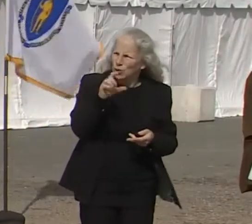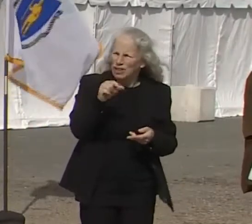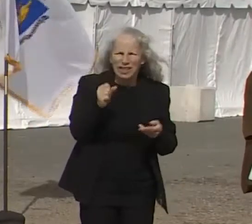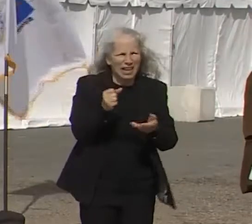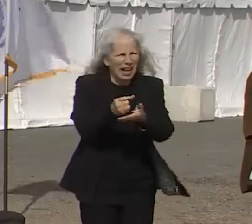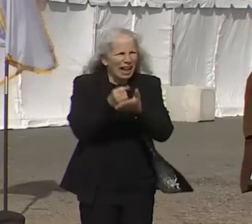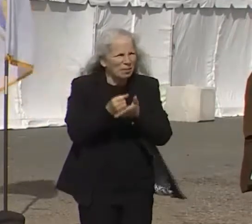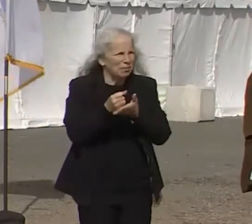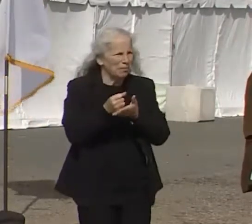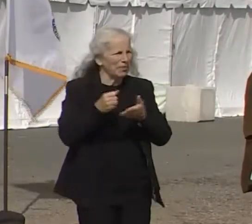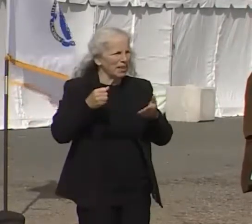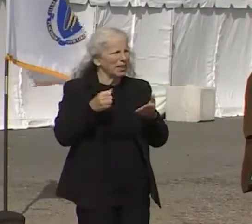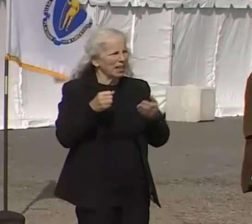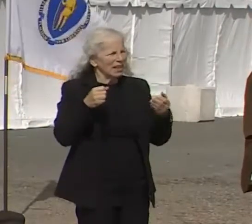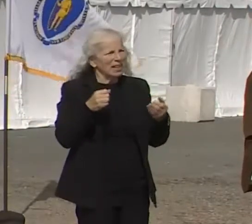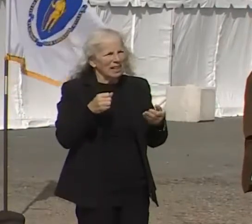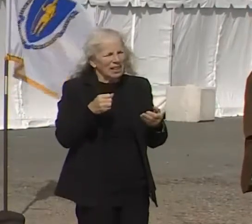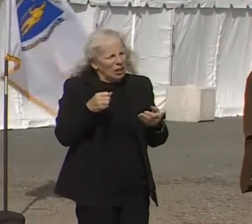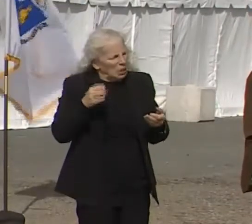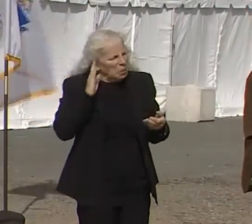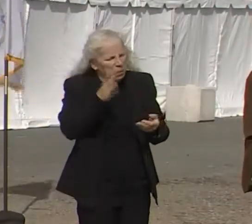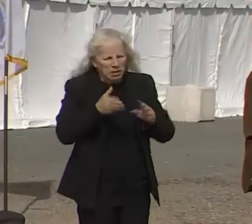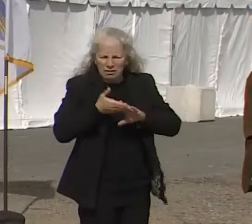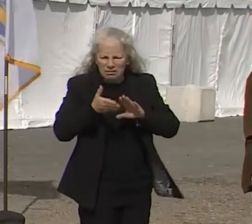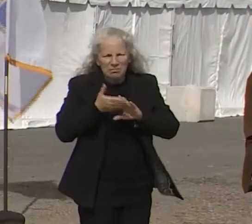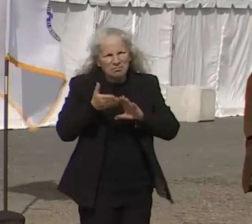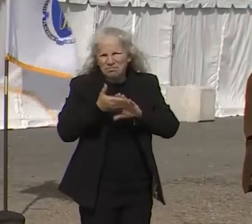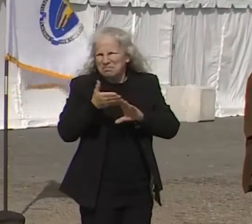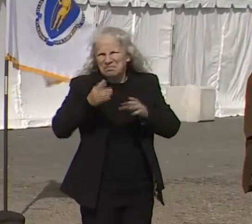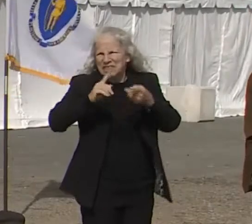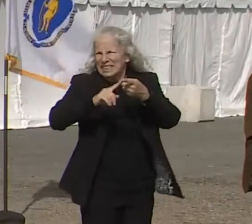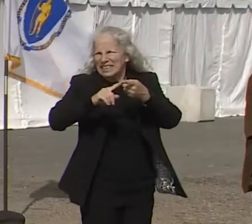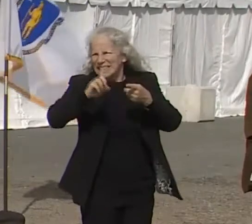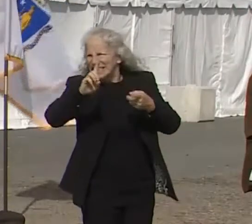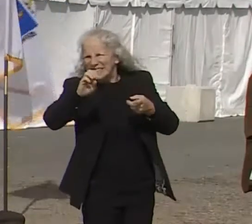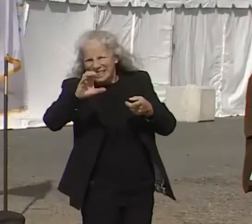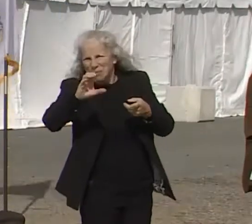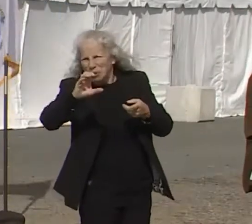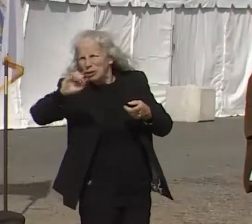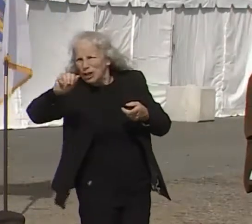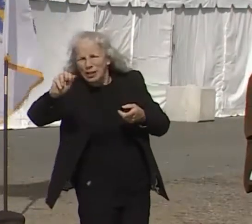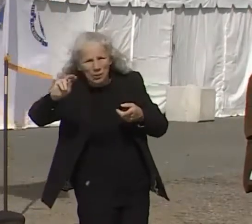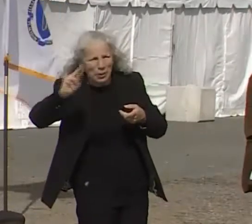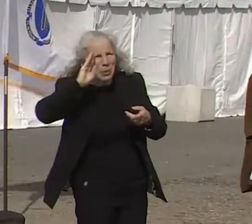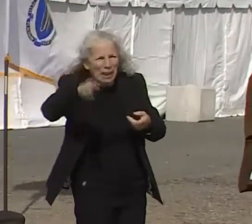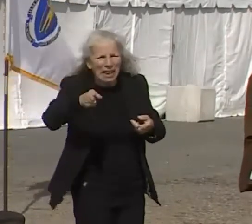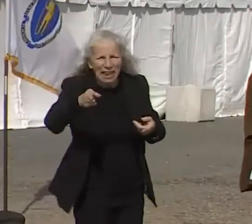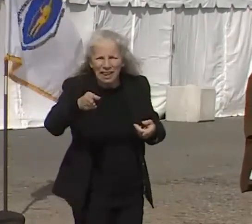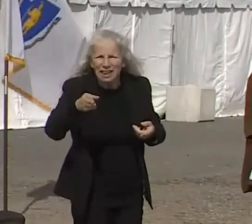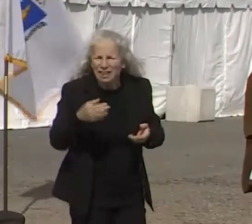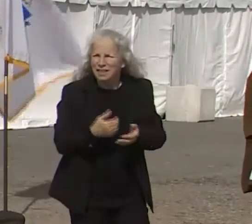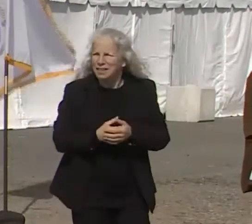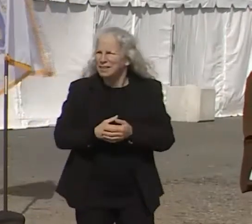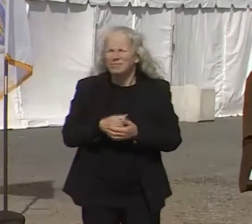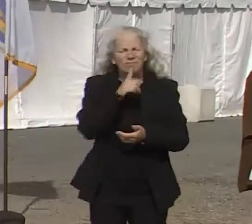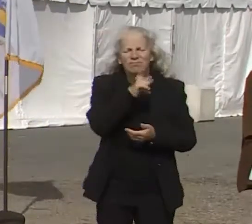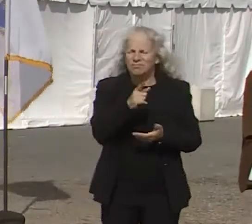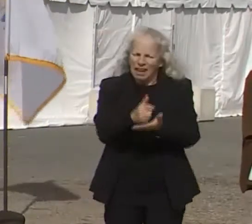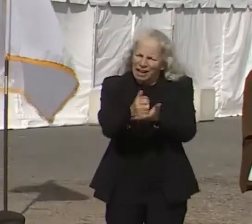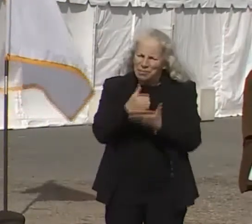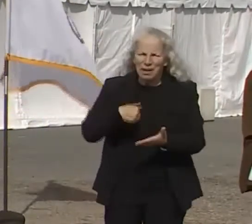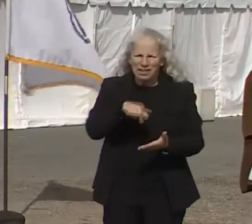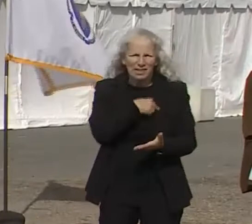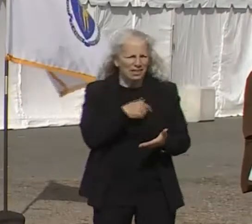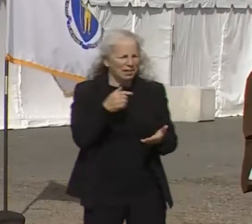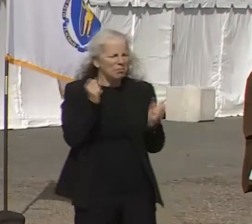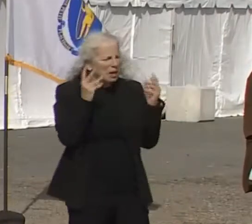We'll continue to operate the sites until at least the end of the calendar year. But they are, in many respects, a terrific asset to help us help